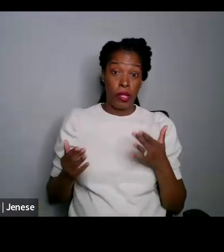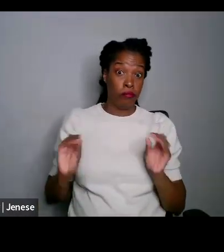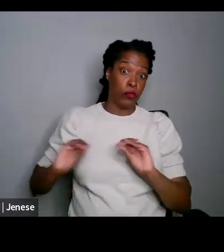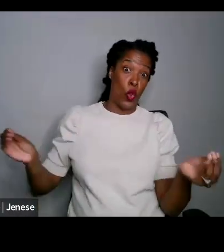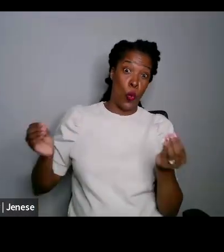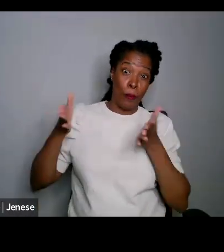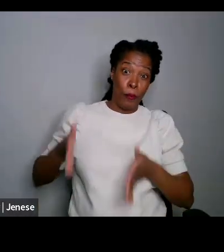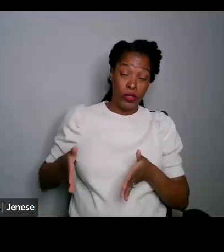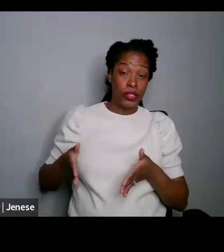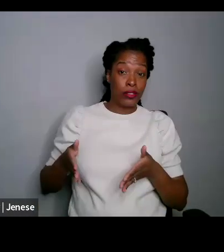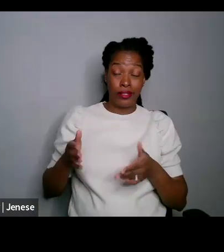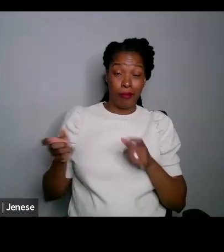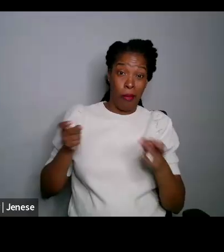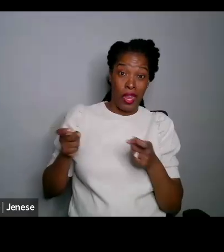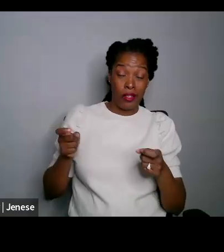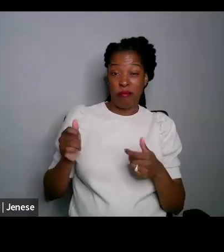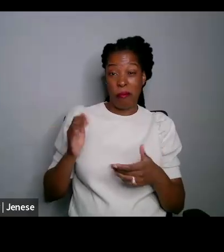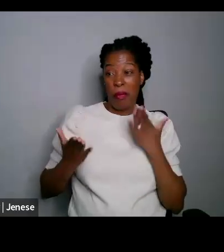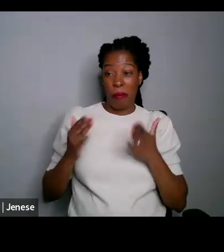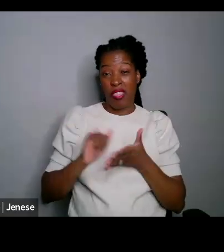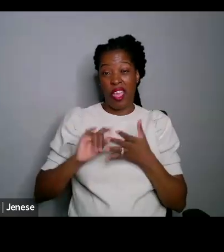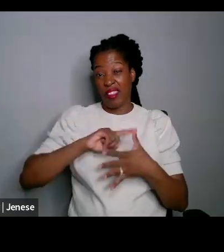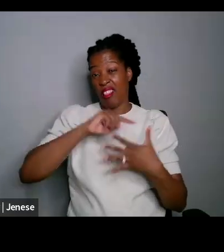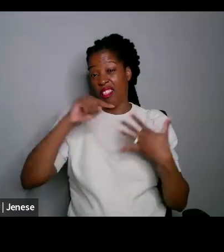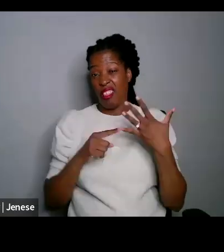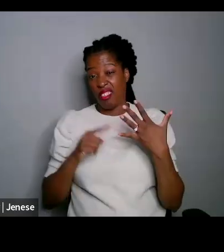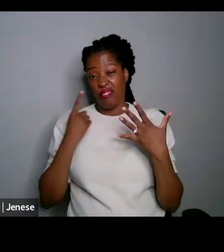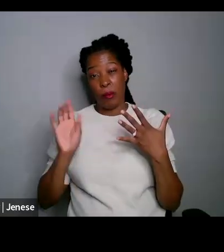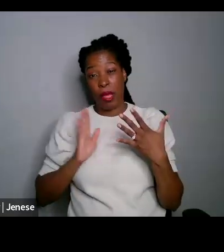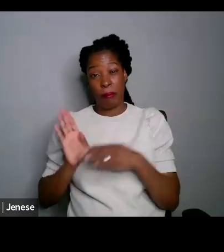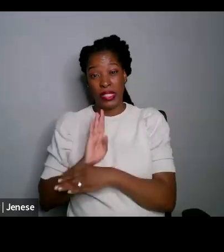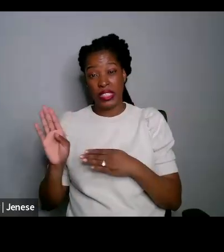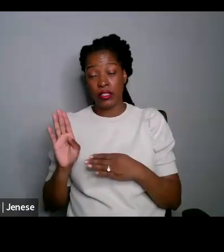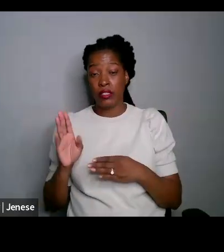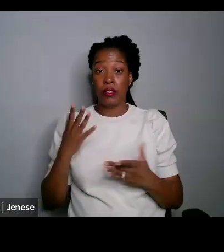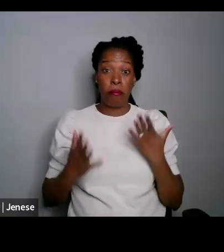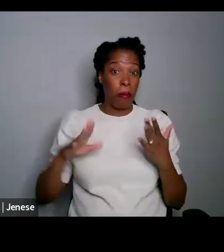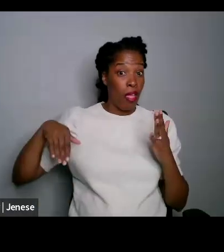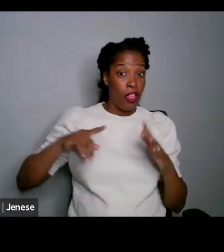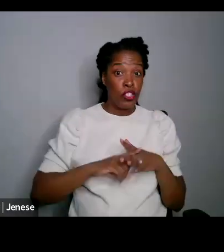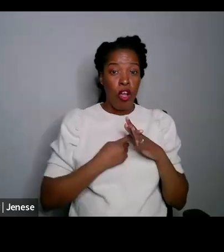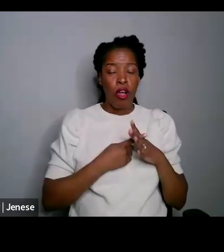burner. Maybe it's on the back burner for your business. Maybe you're just wanting to get started.